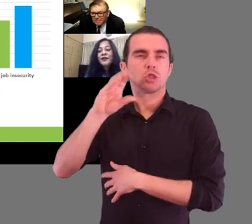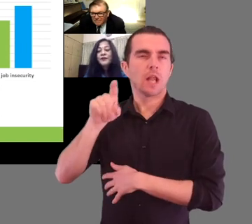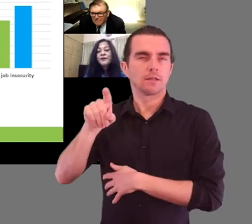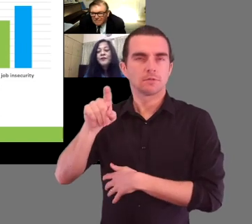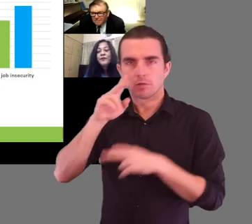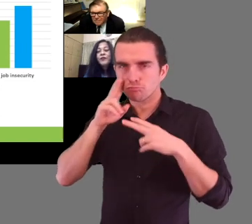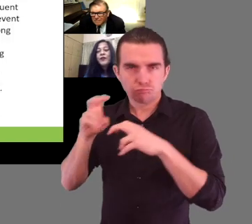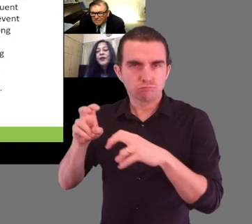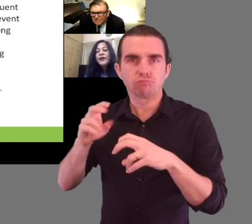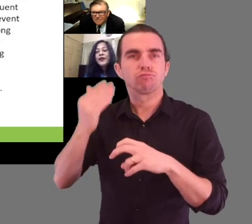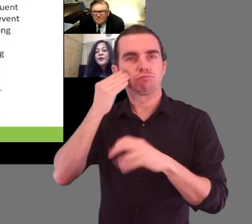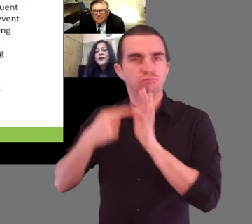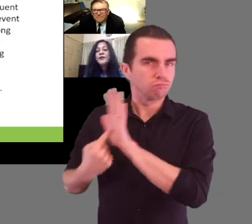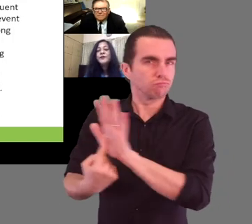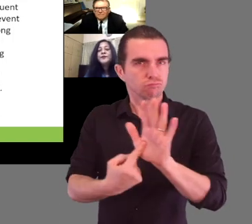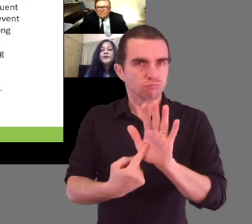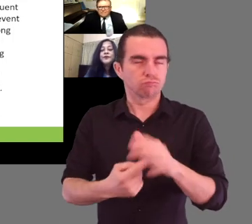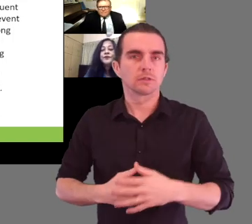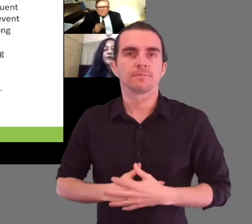Aid. Next, please.